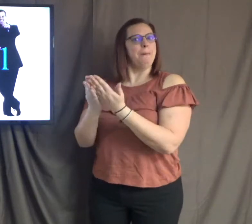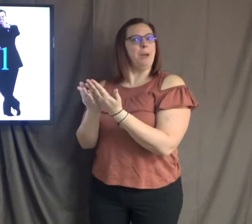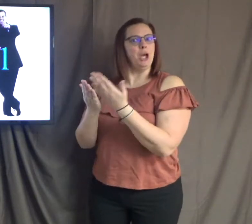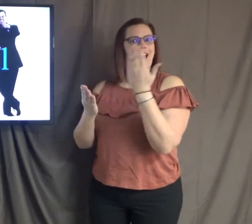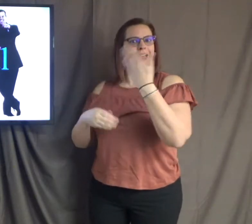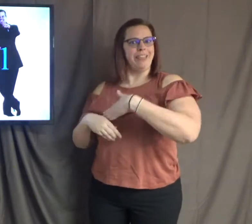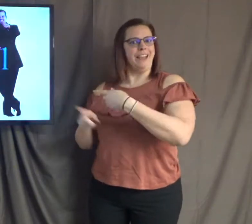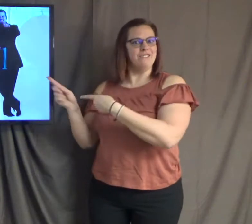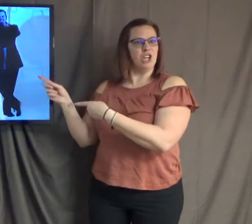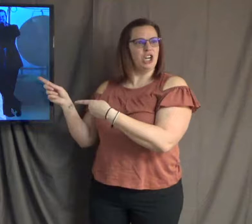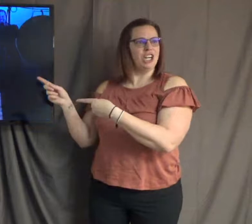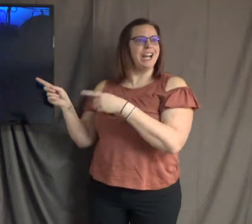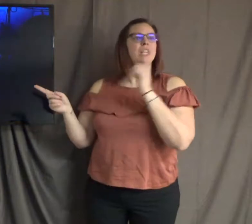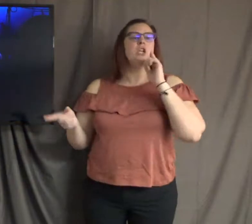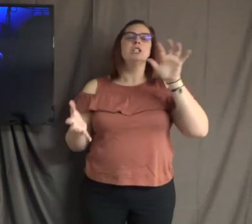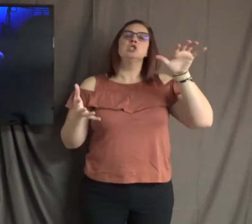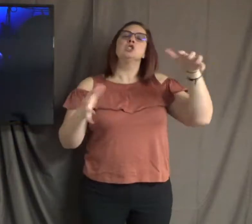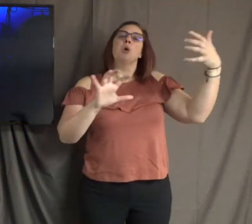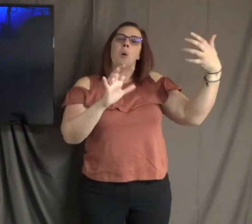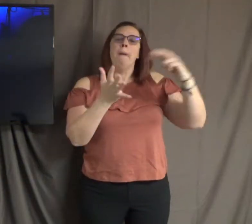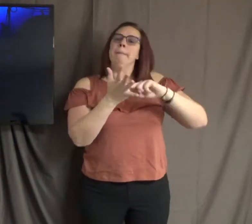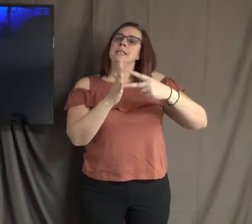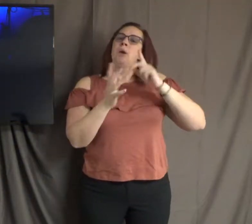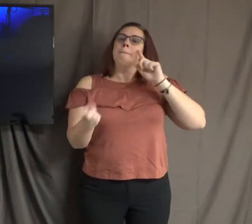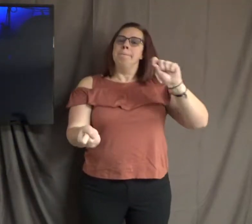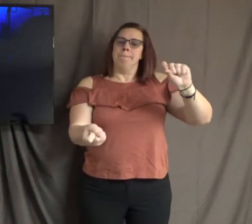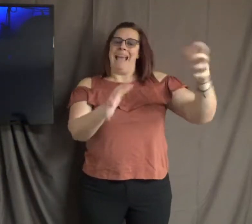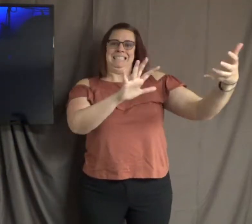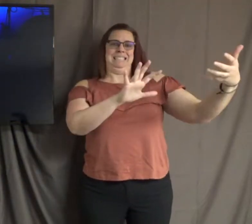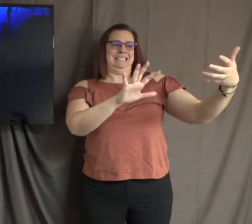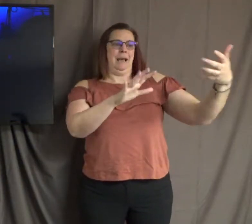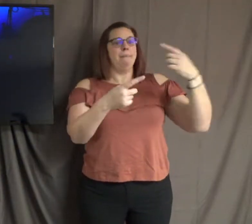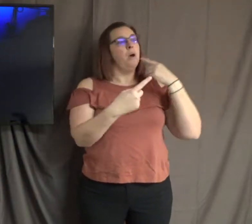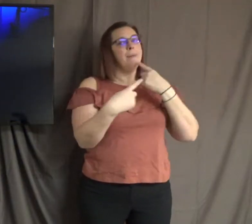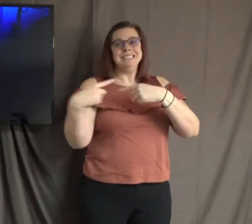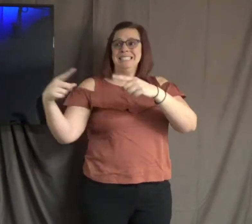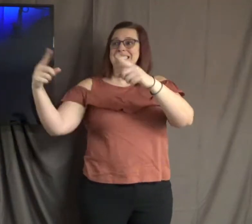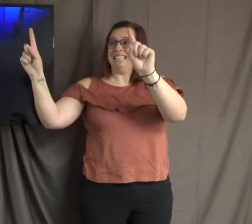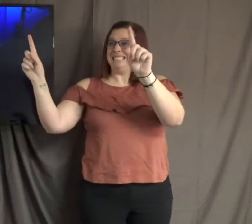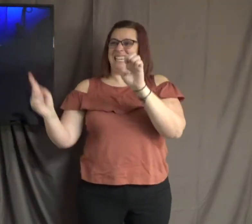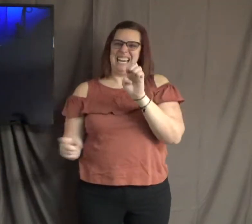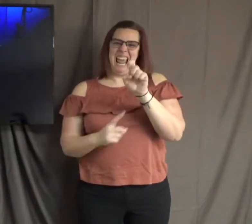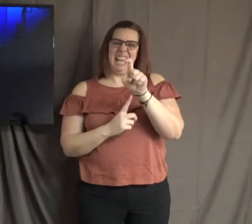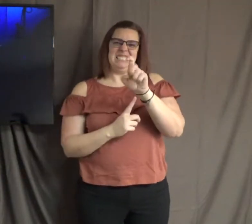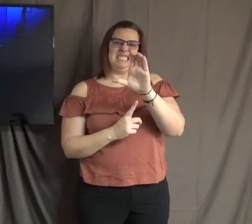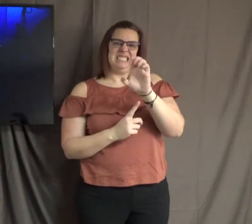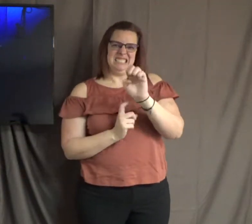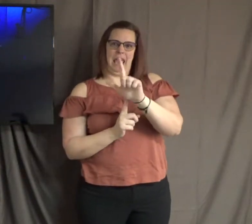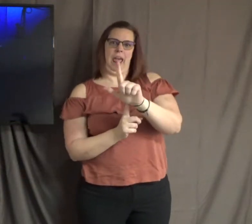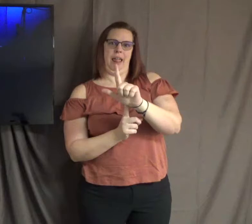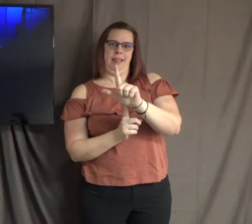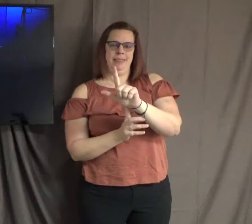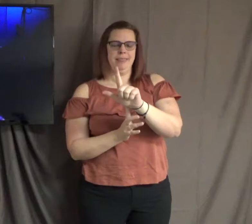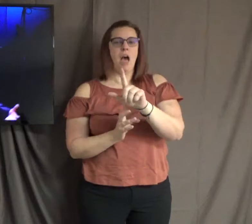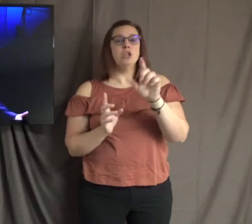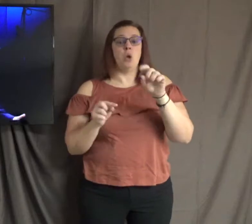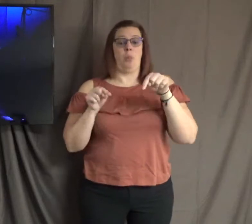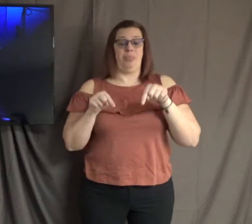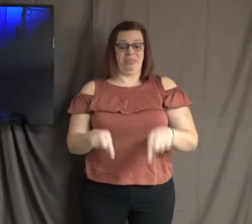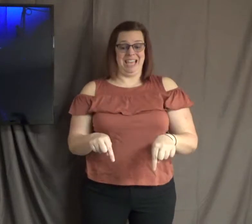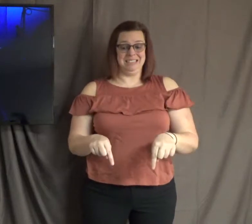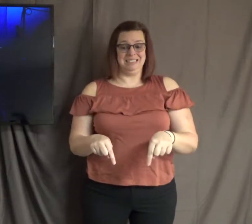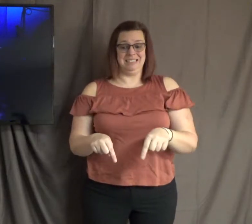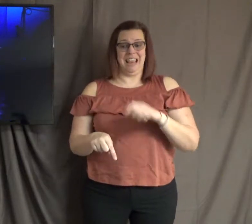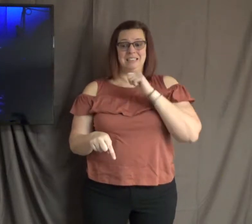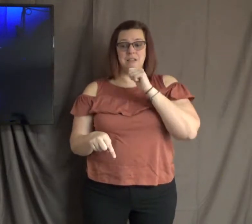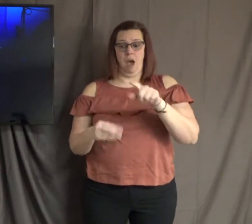screw up is to mess up. To succeed is to excel. And so this series isn't about how to excel at screwing